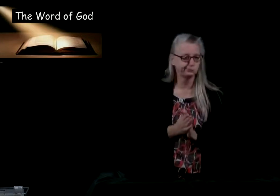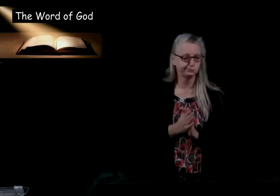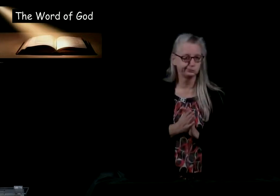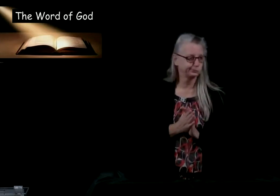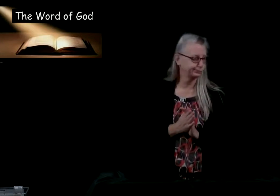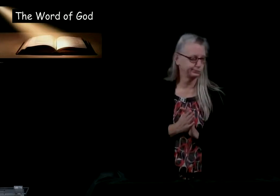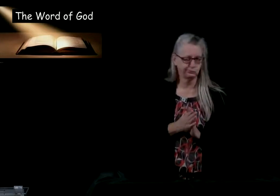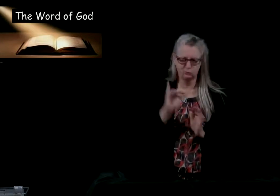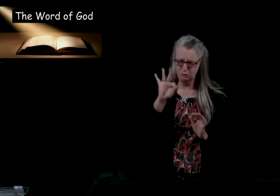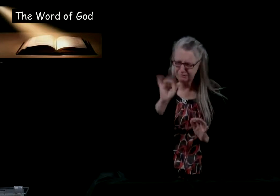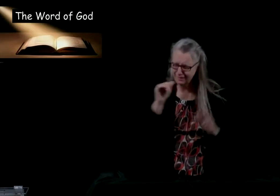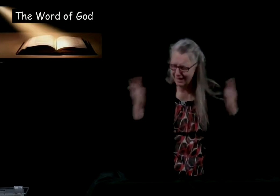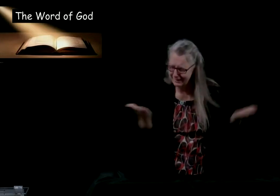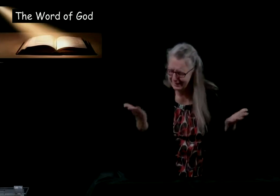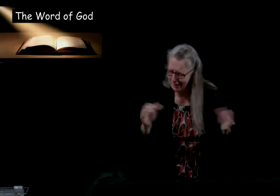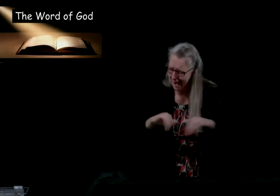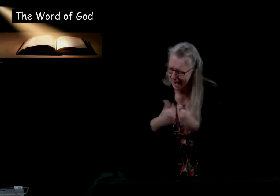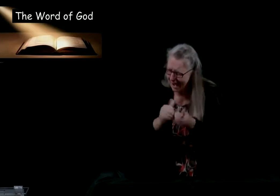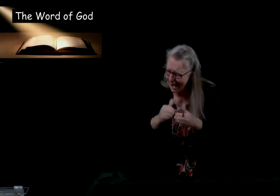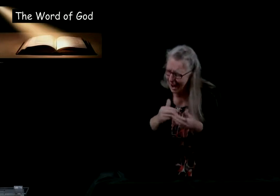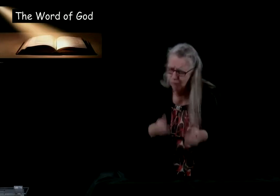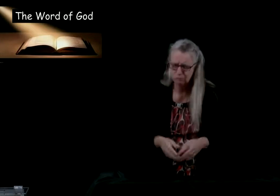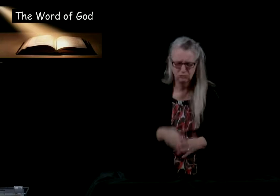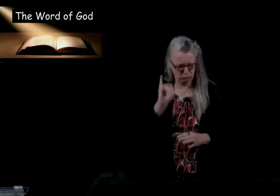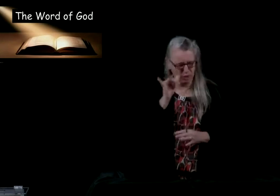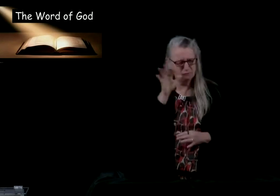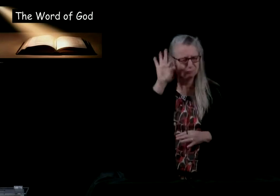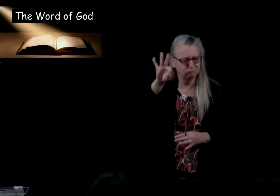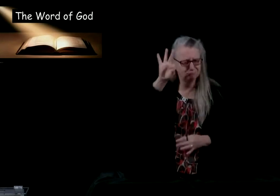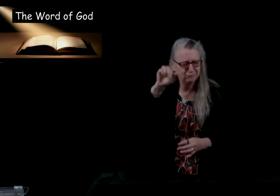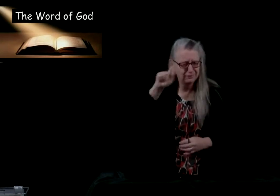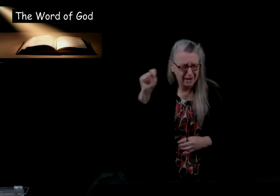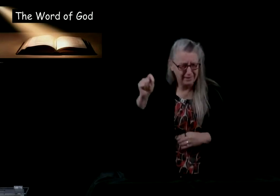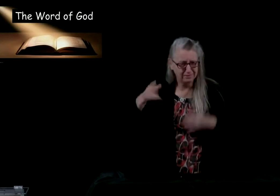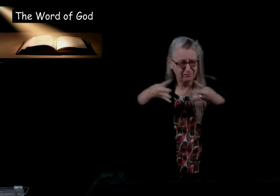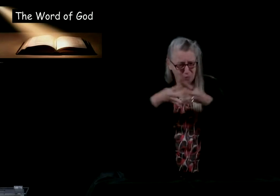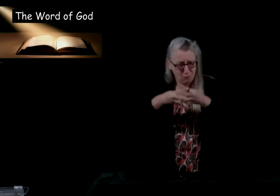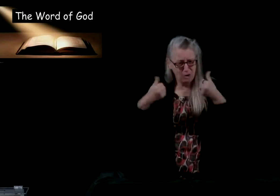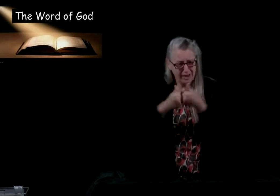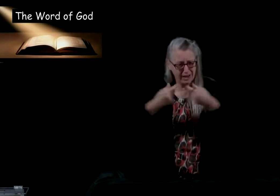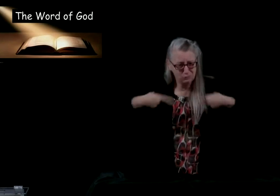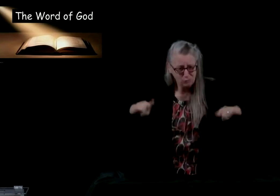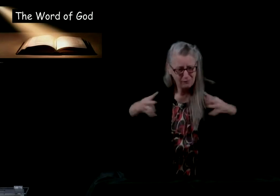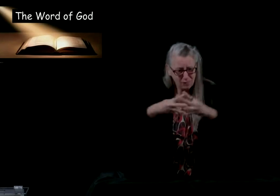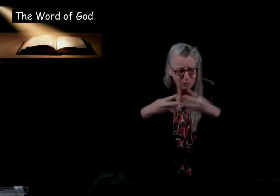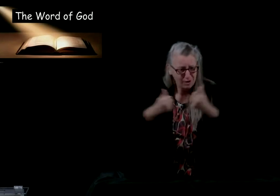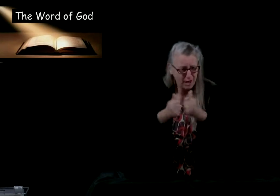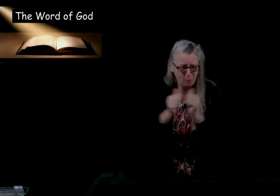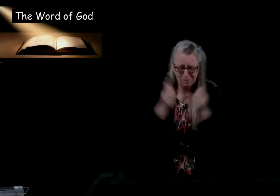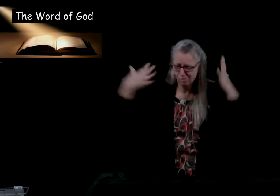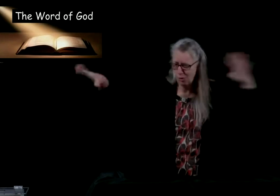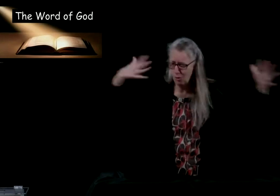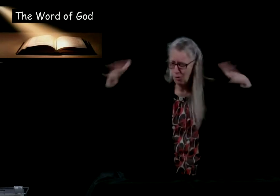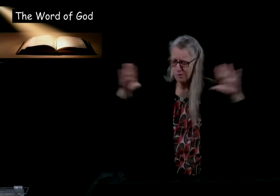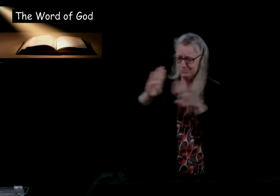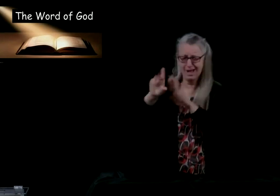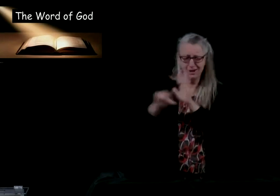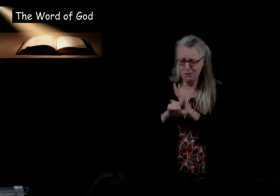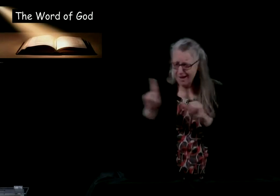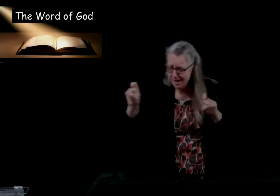Now for the word of God. Jeff's not here. How are we going to do this? He's at a football game with all the